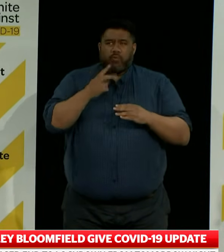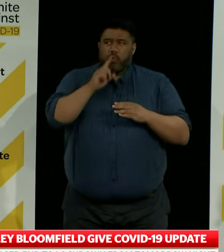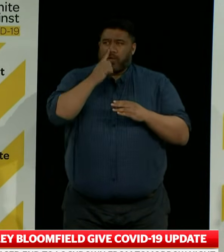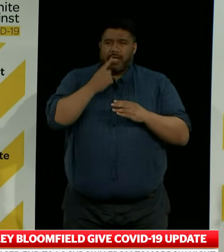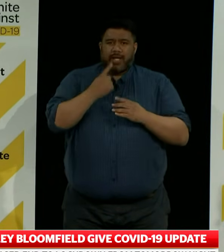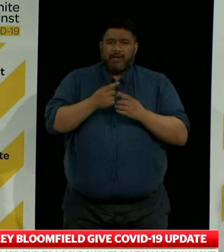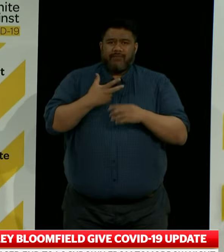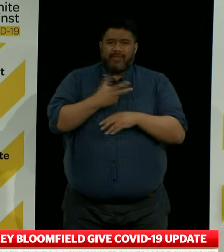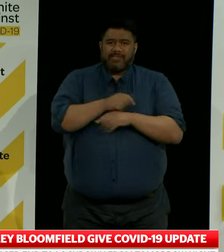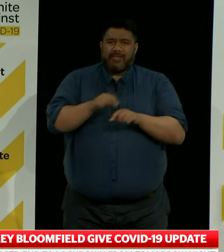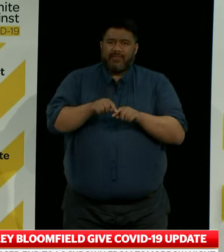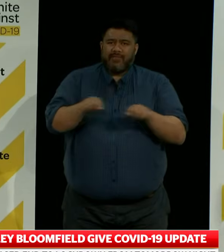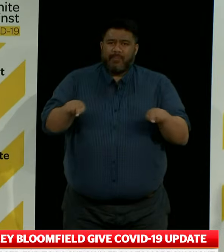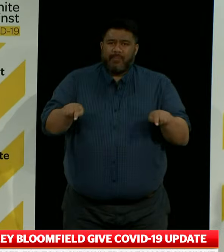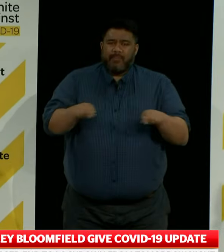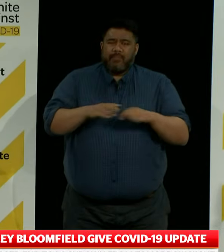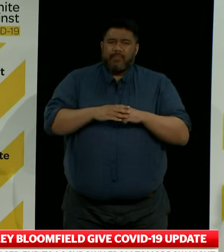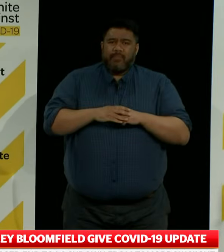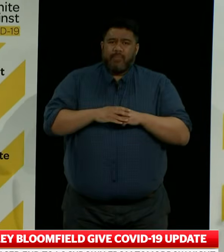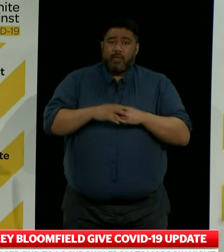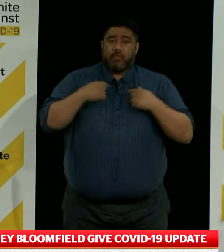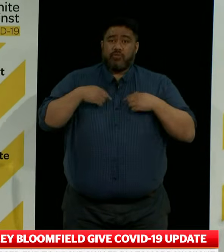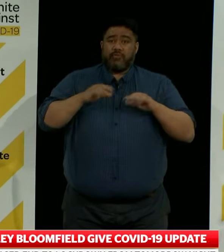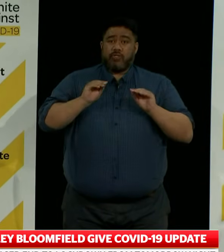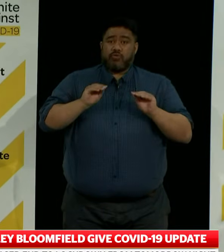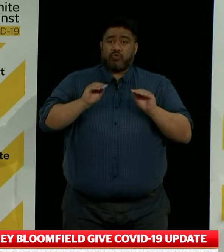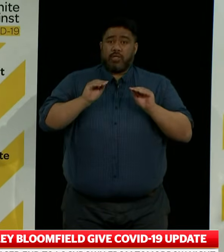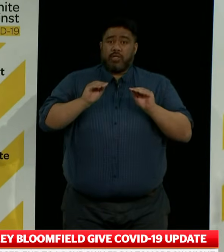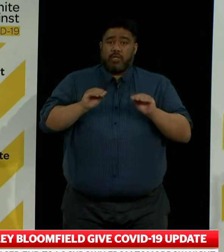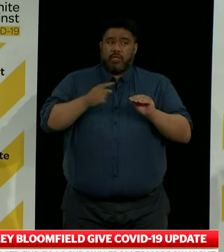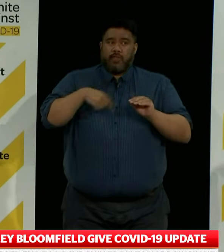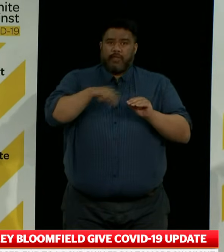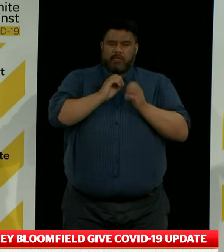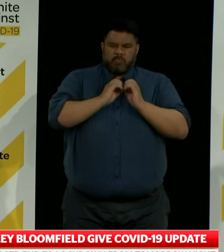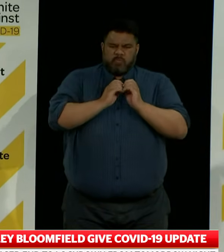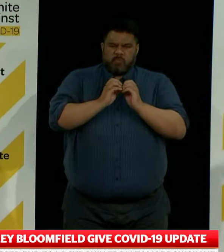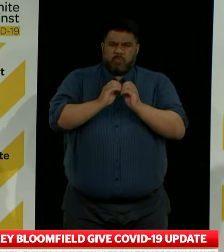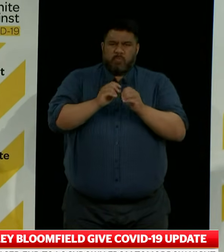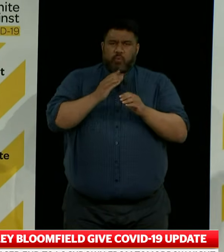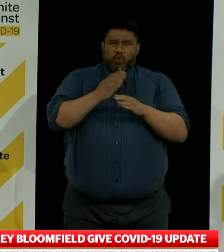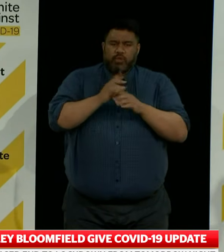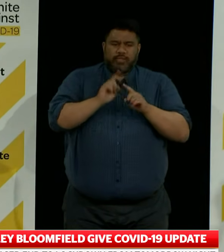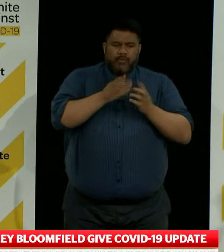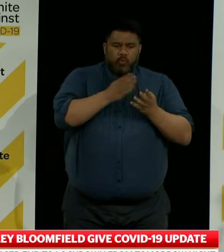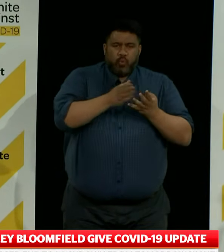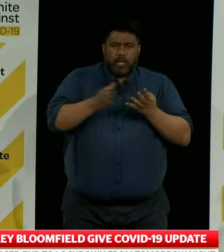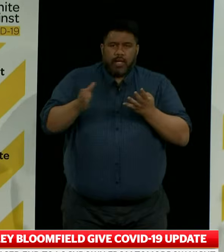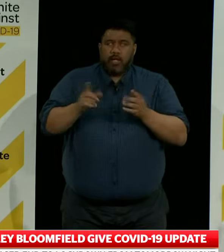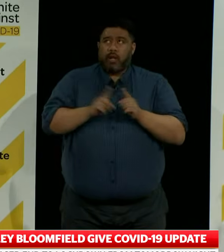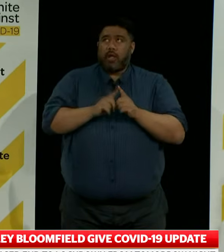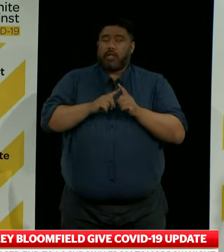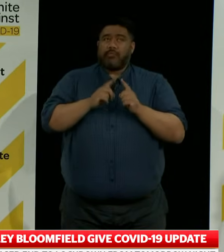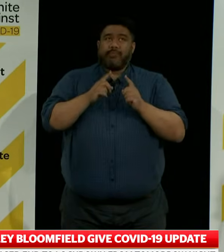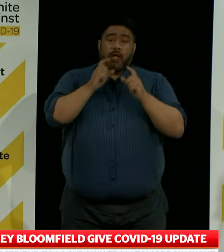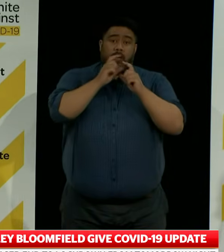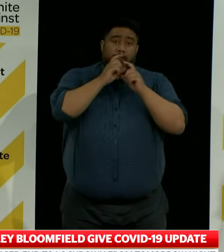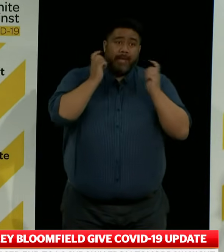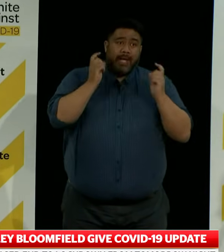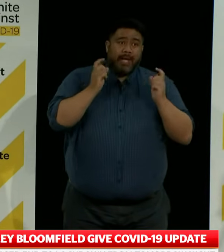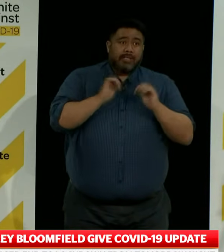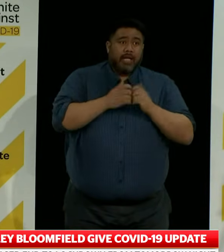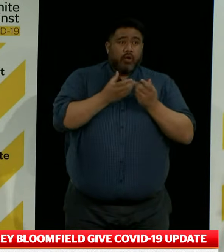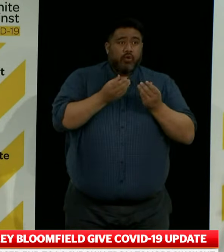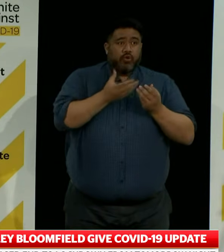under. So the Ministry of Education is working at the moment on a range of initiatives. How will mask use apply across the